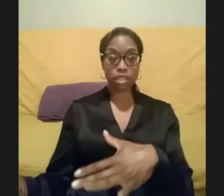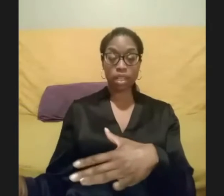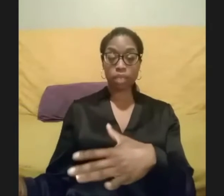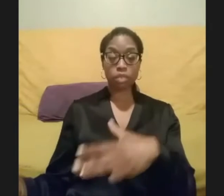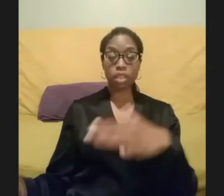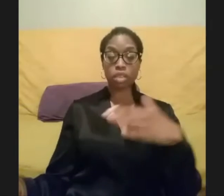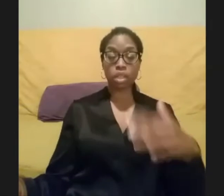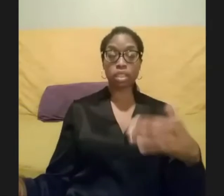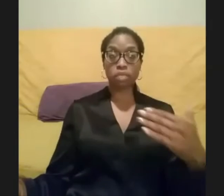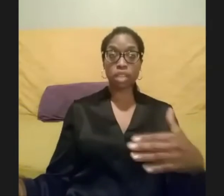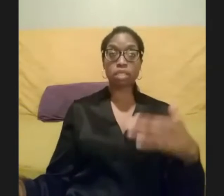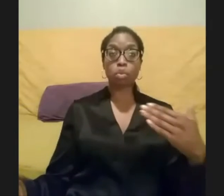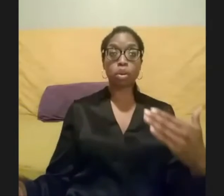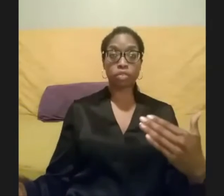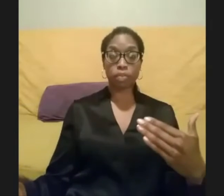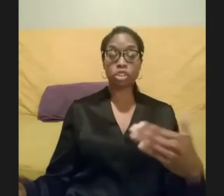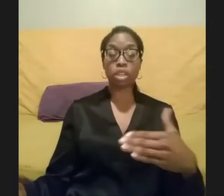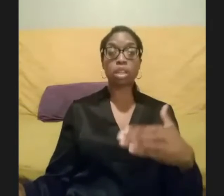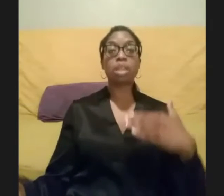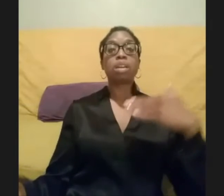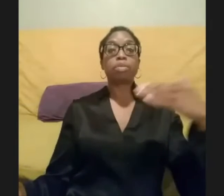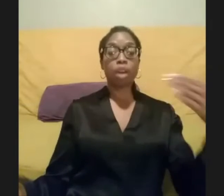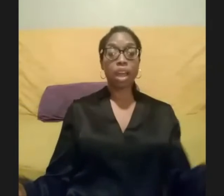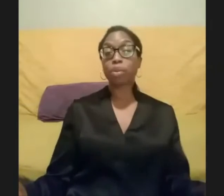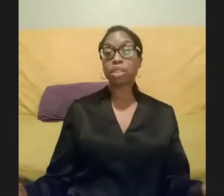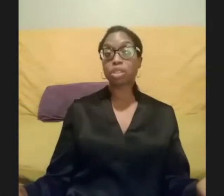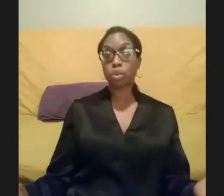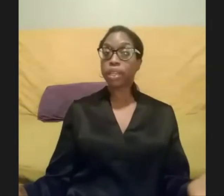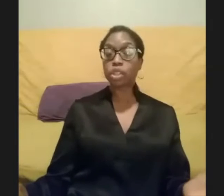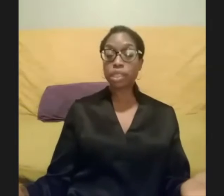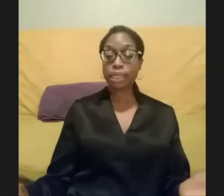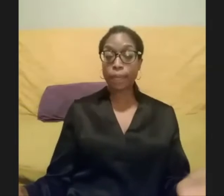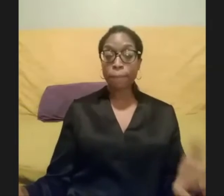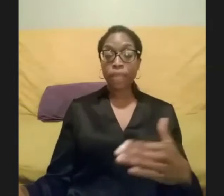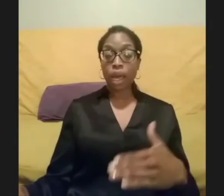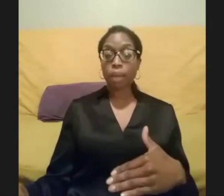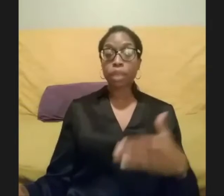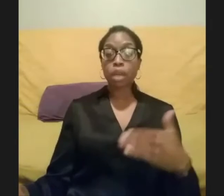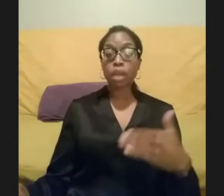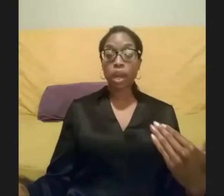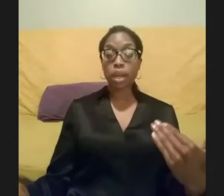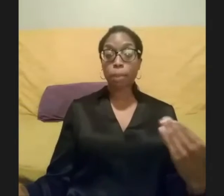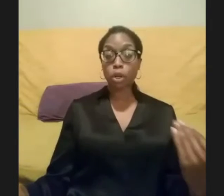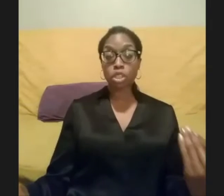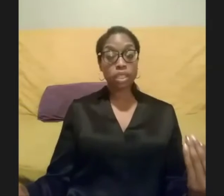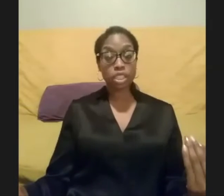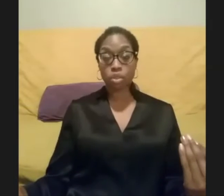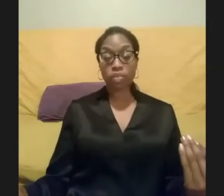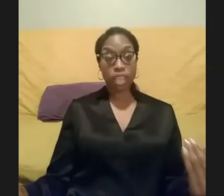kept here because I wanted to give you guys some more information for high risk situations. One, a personal history of